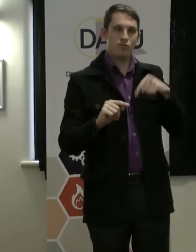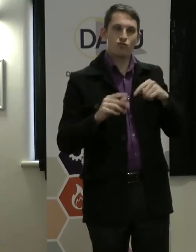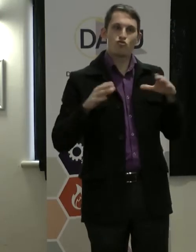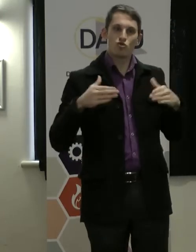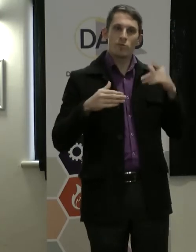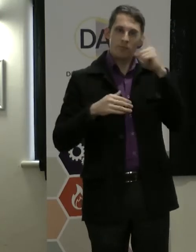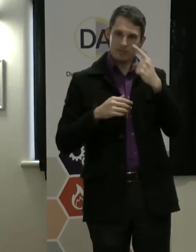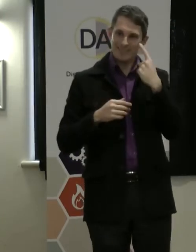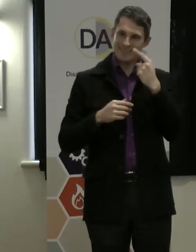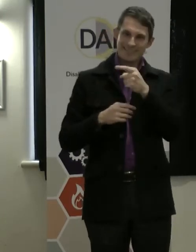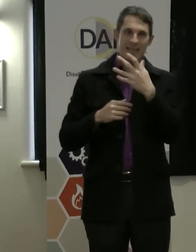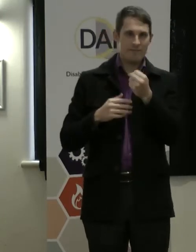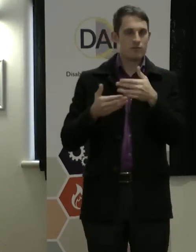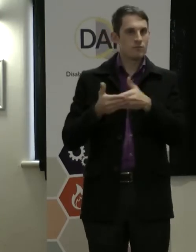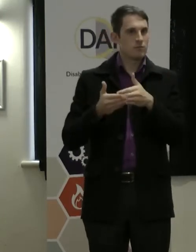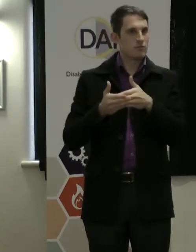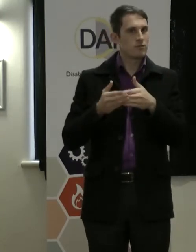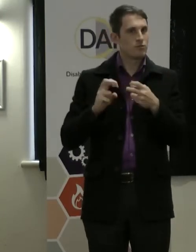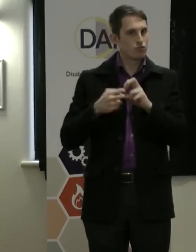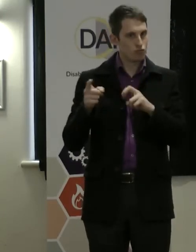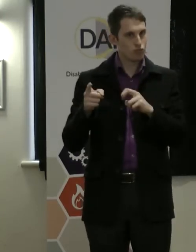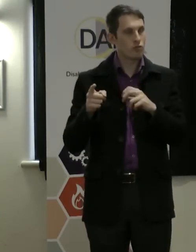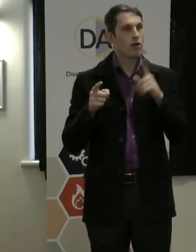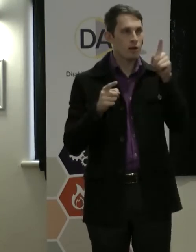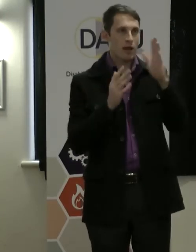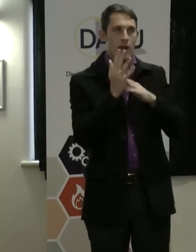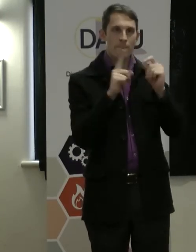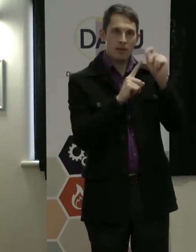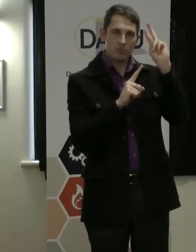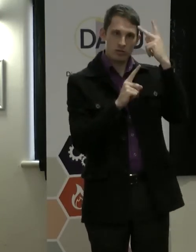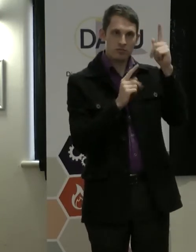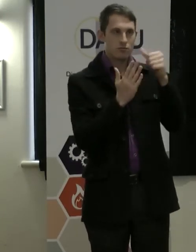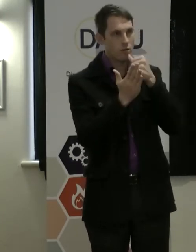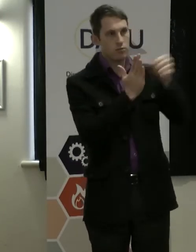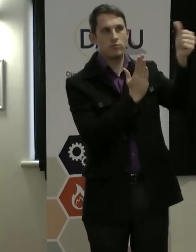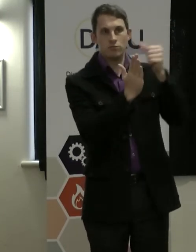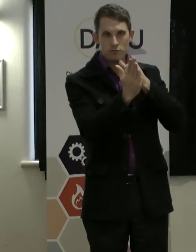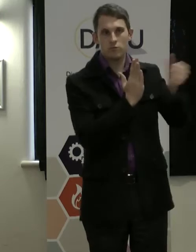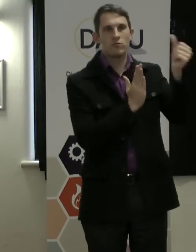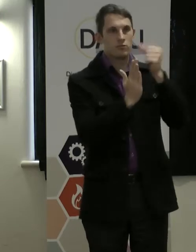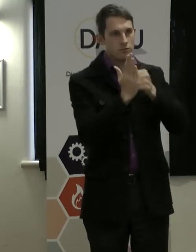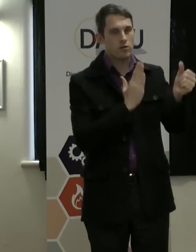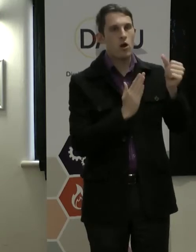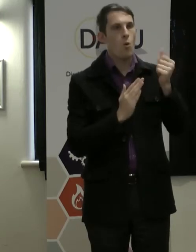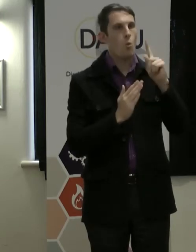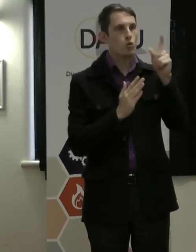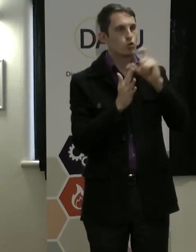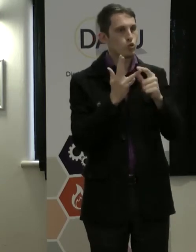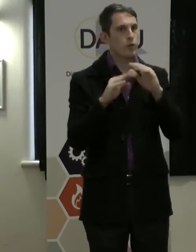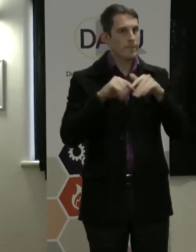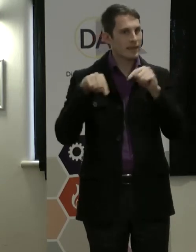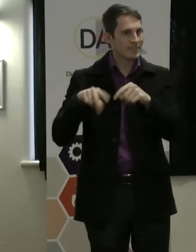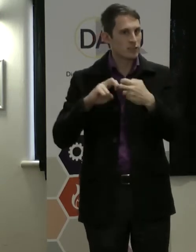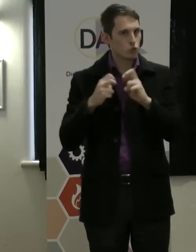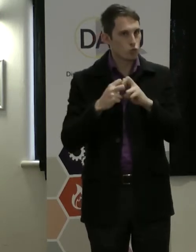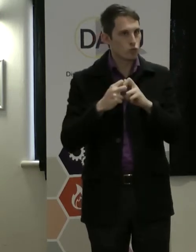relentlessly contacted their parliamentarians and said, what are you doing about this? And